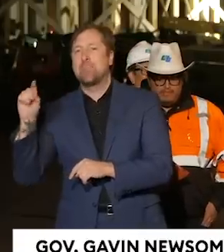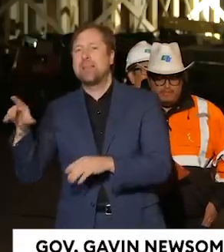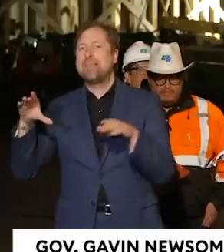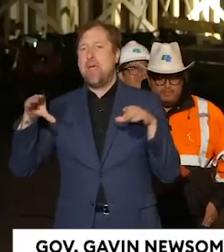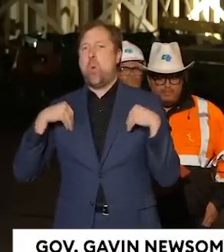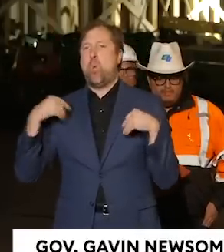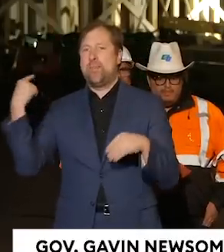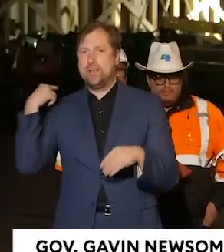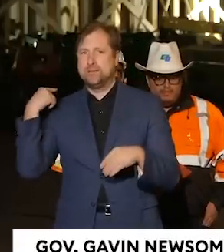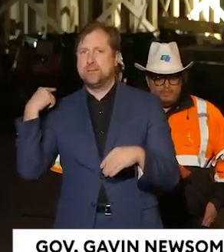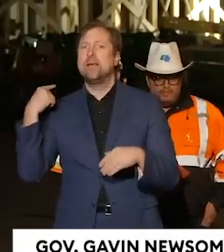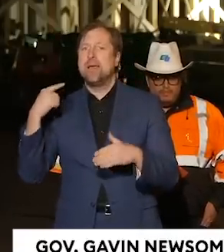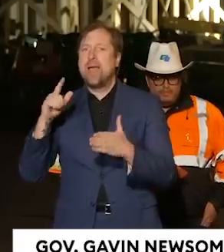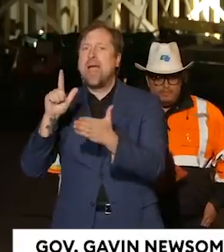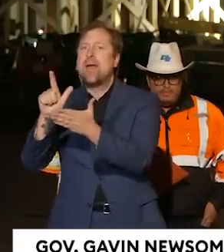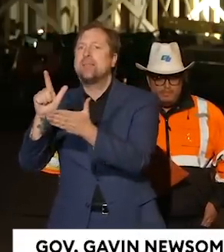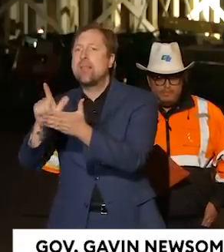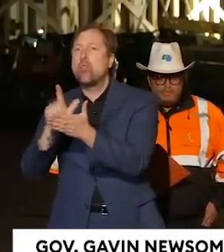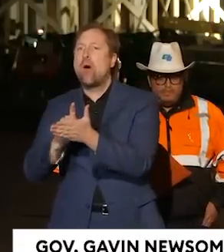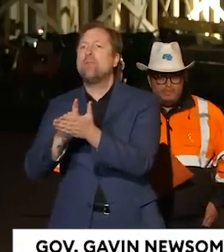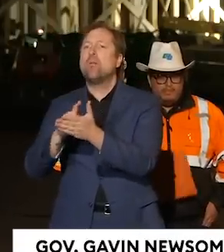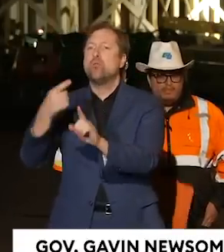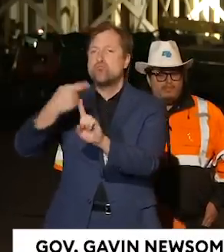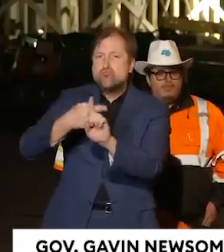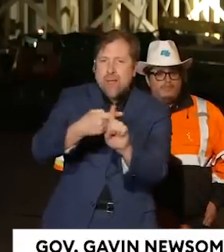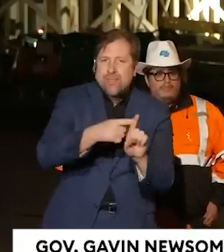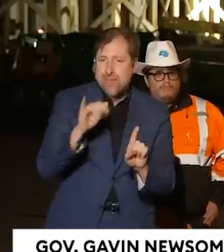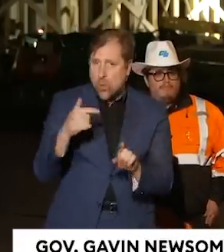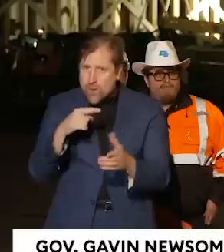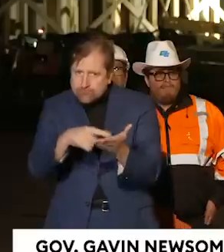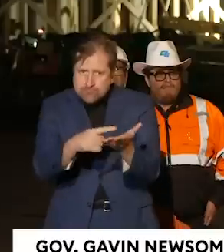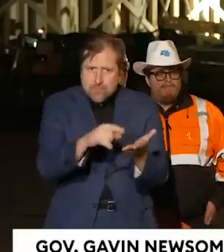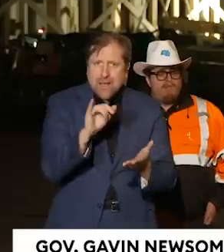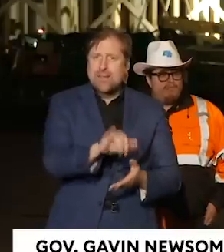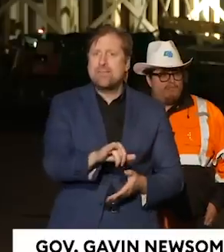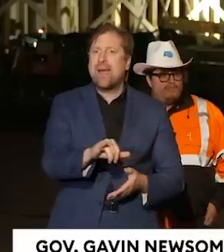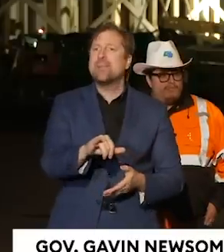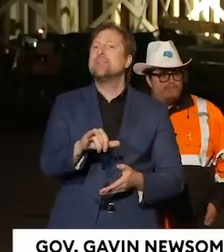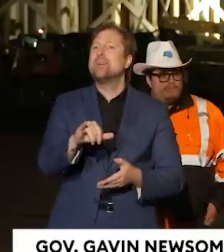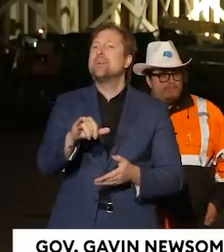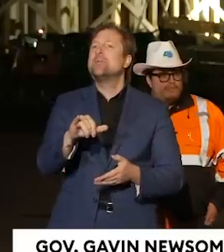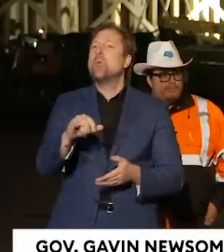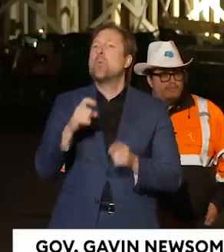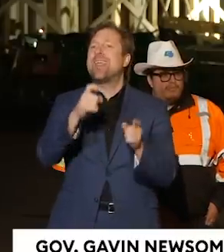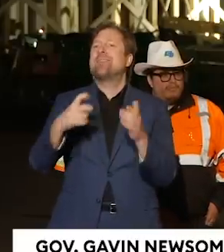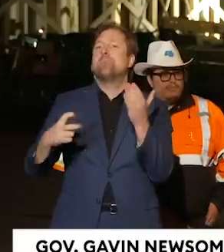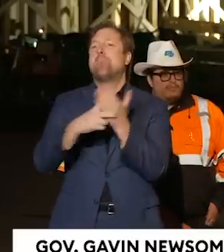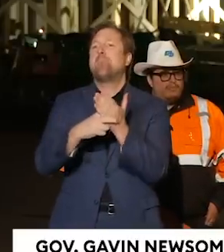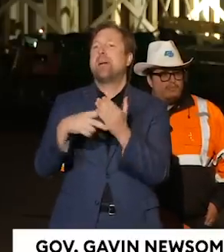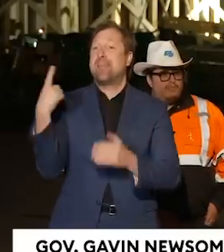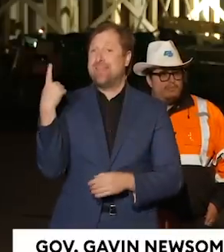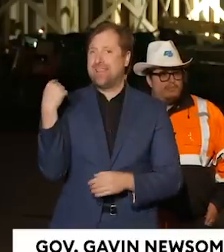unlawful detainer in all 5 operations. We've been inspecting the site. We gave them unlawful detainer on September 30th of last year. It